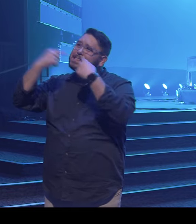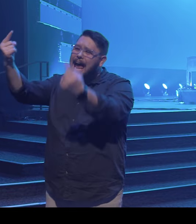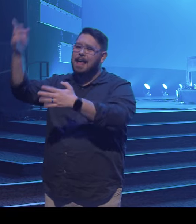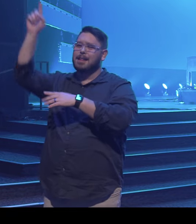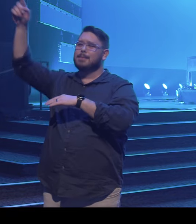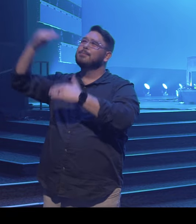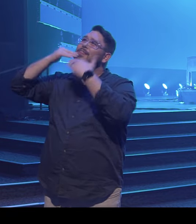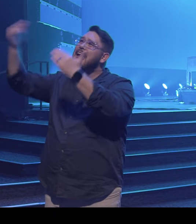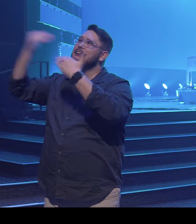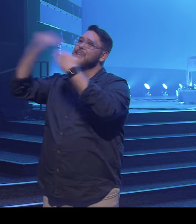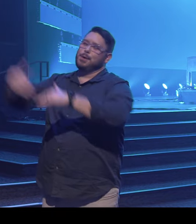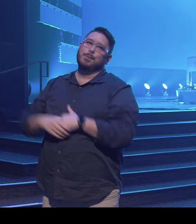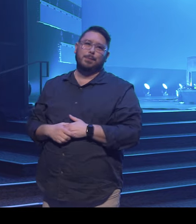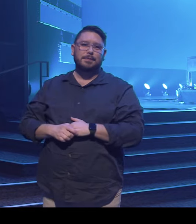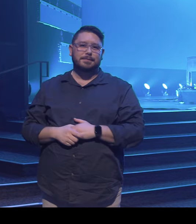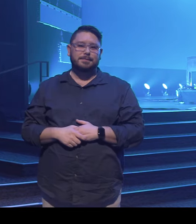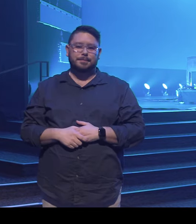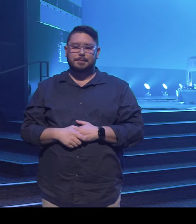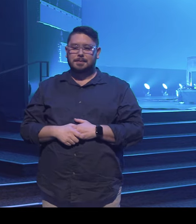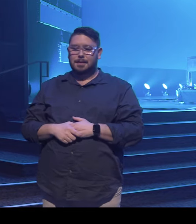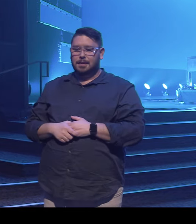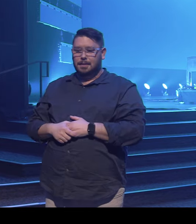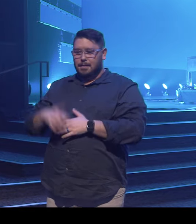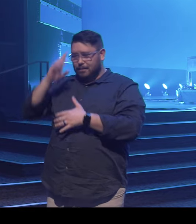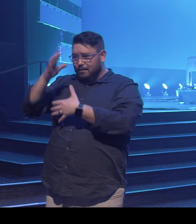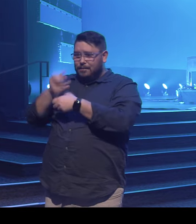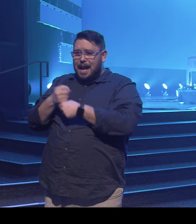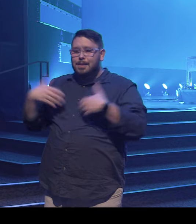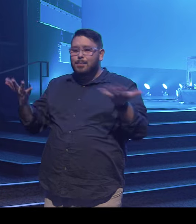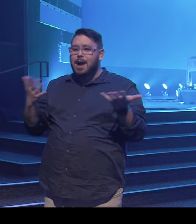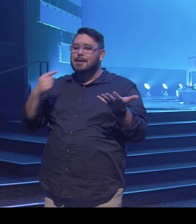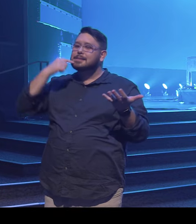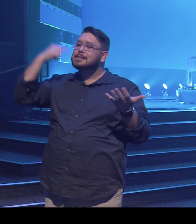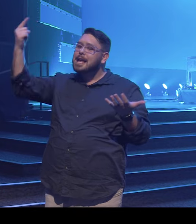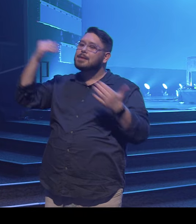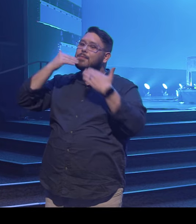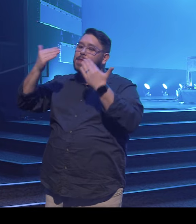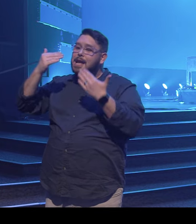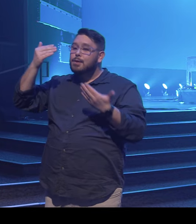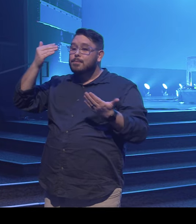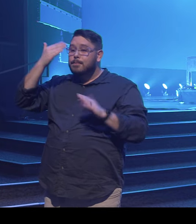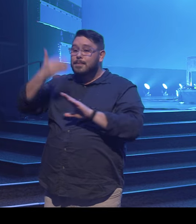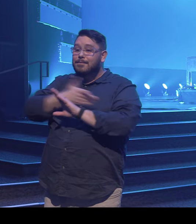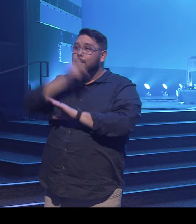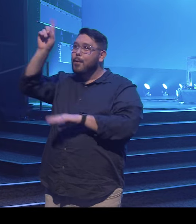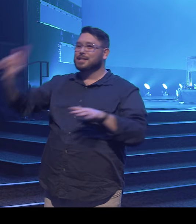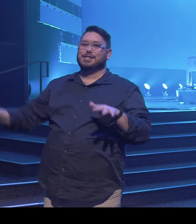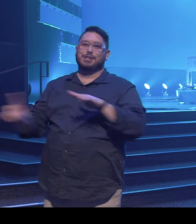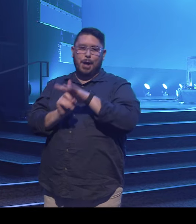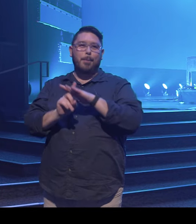Y'all, that's what faith is. Faith is saying thank you even before you see it. Lord, we thank you.